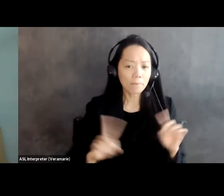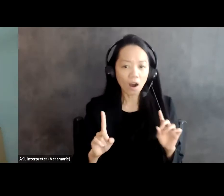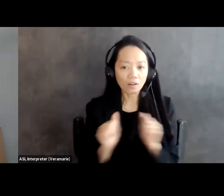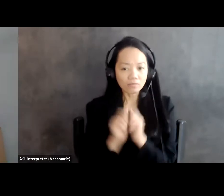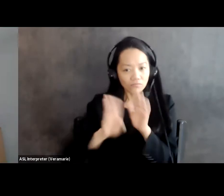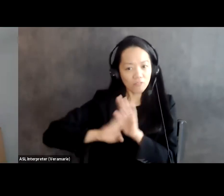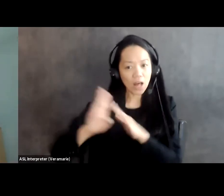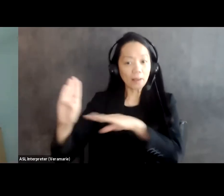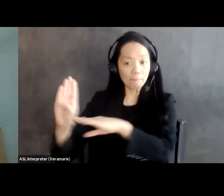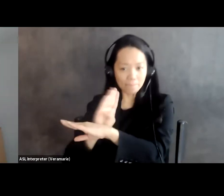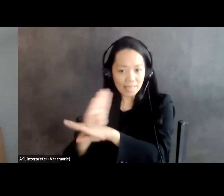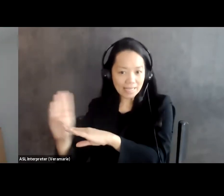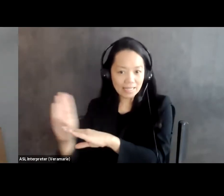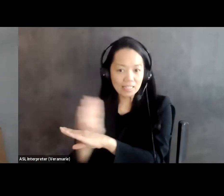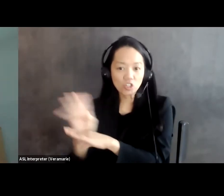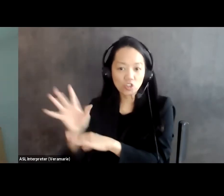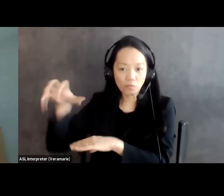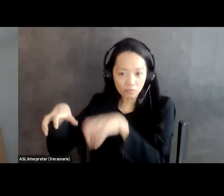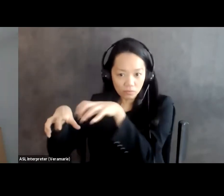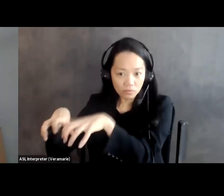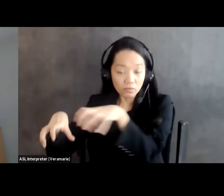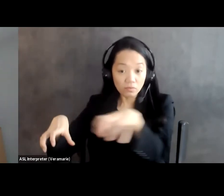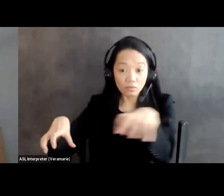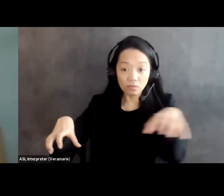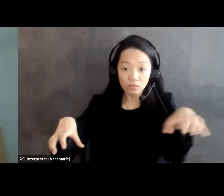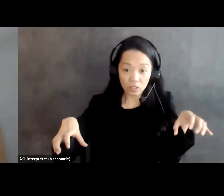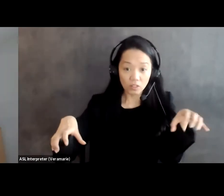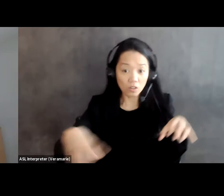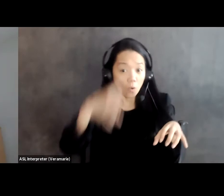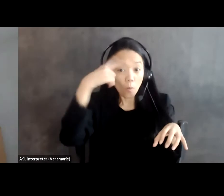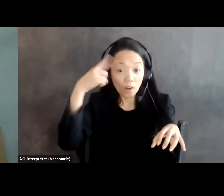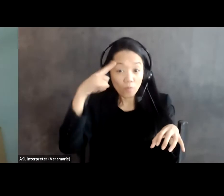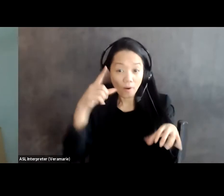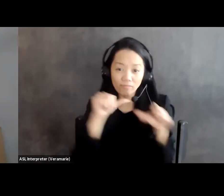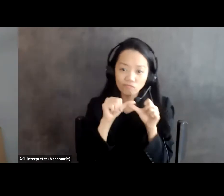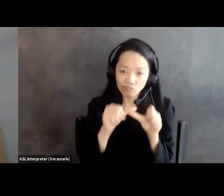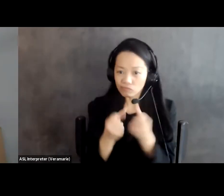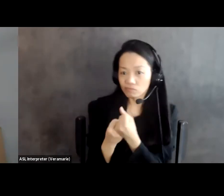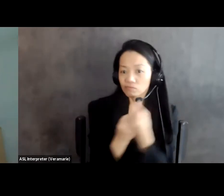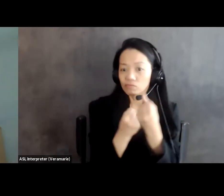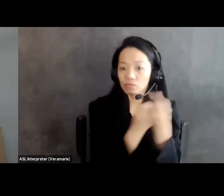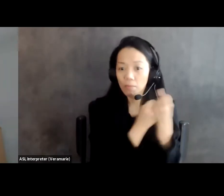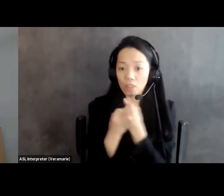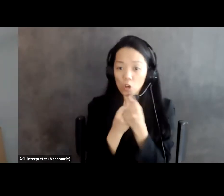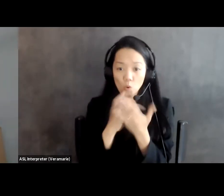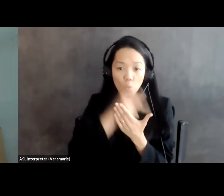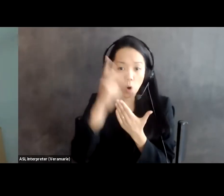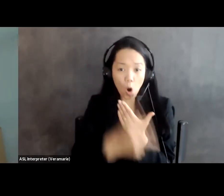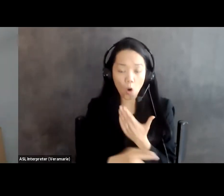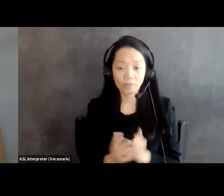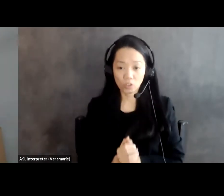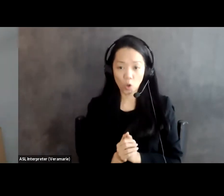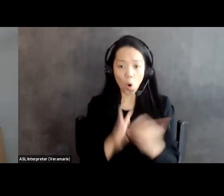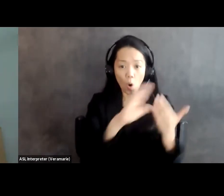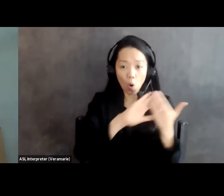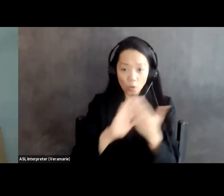building the businesses in the community that can sustain a lot of the programs? So when we look at, say, providing